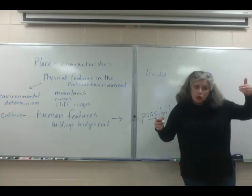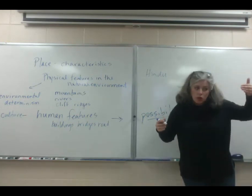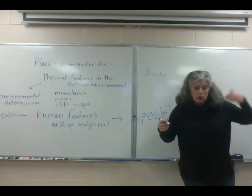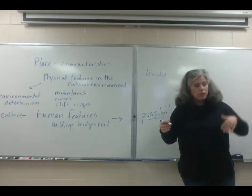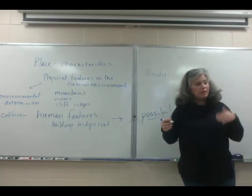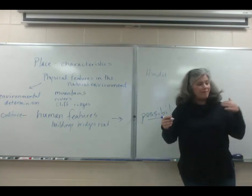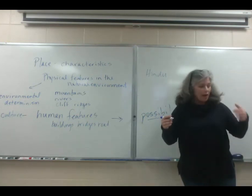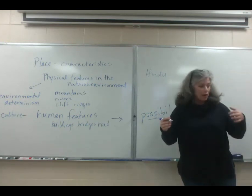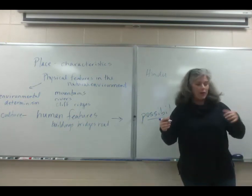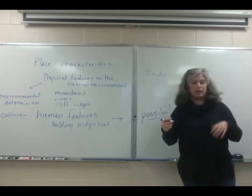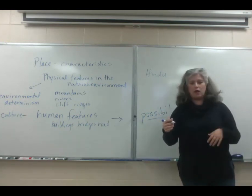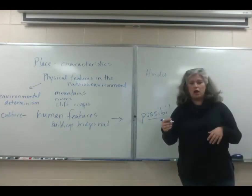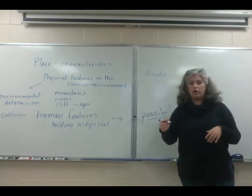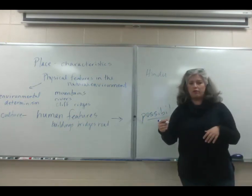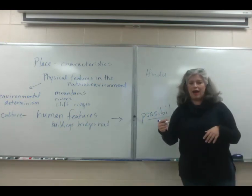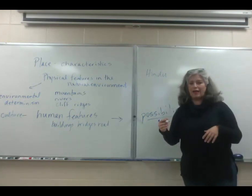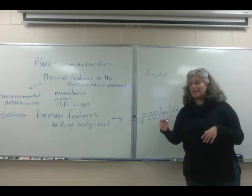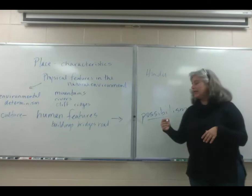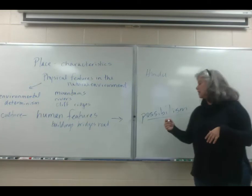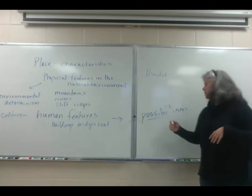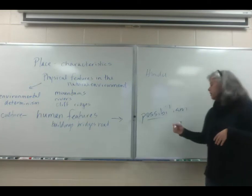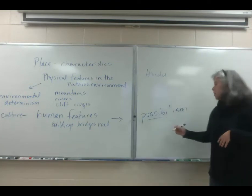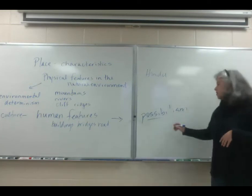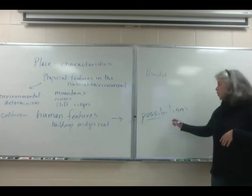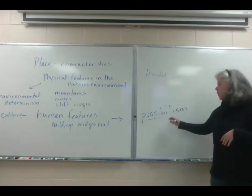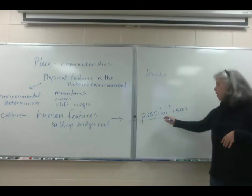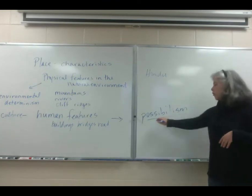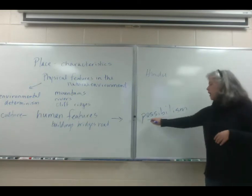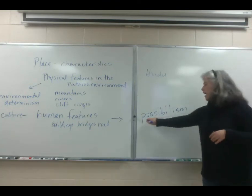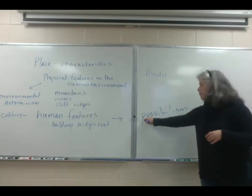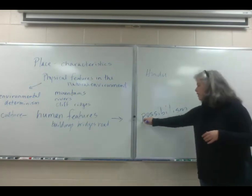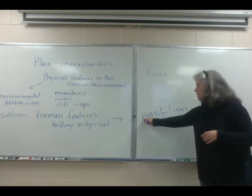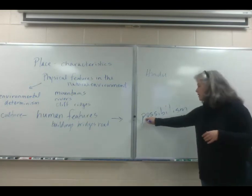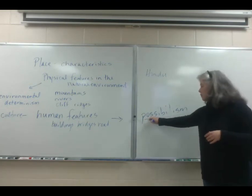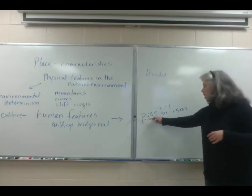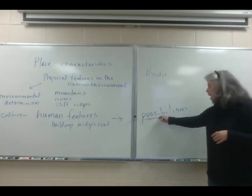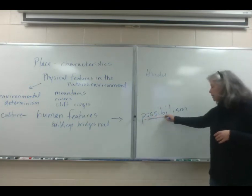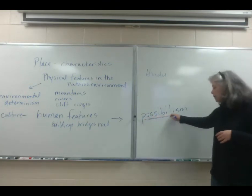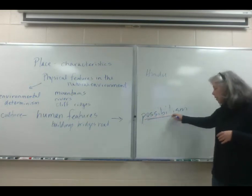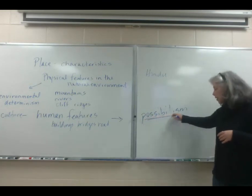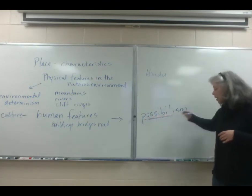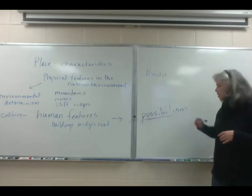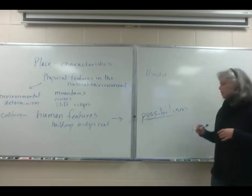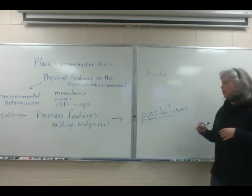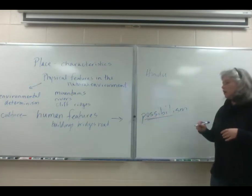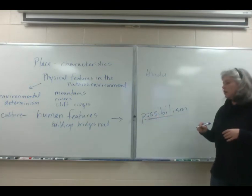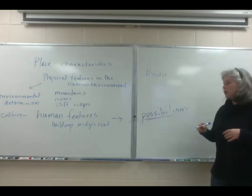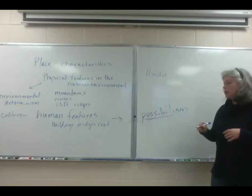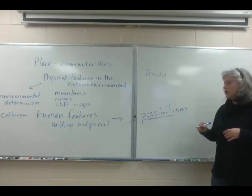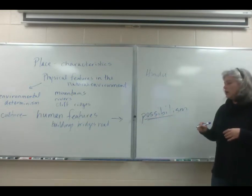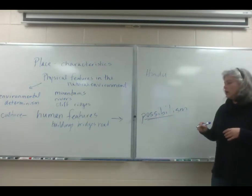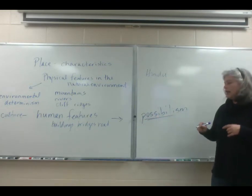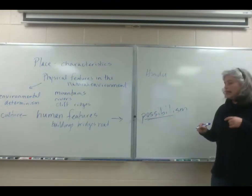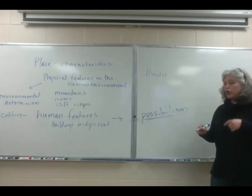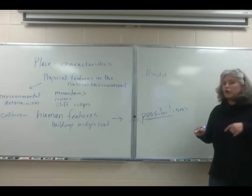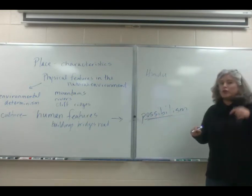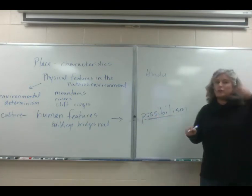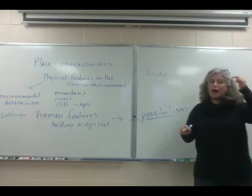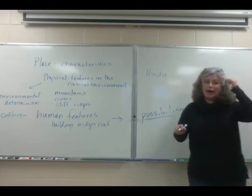intellectual development of ideas. So whatever is possible in a human